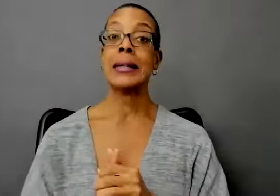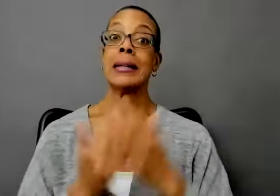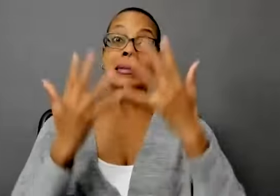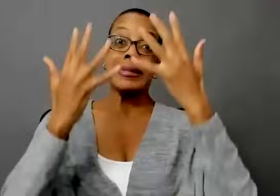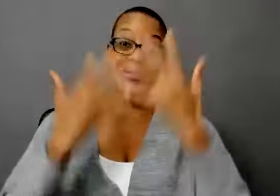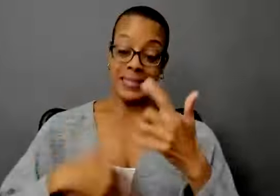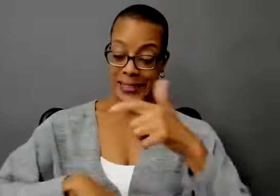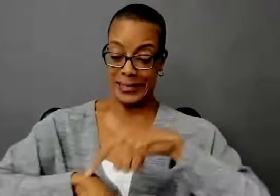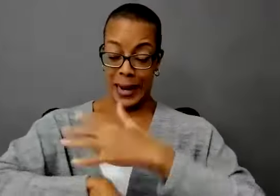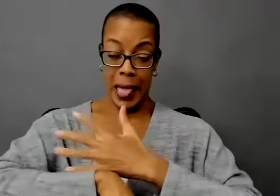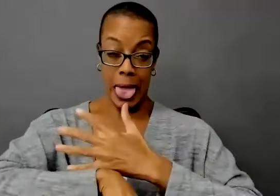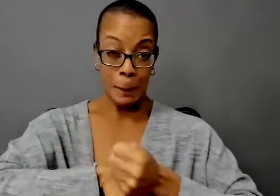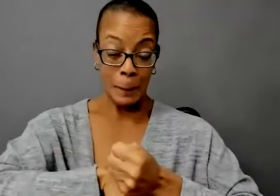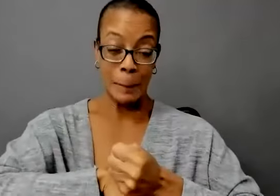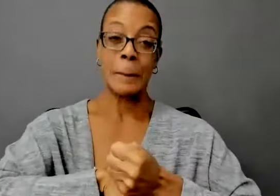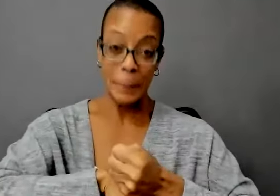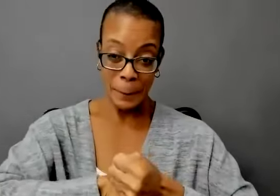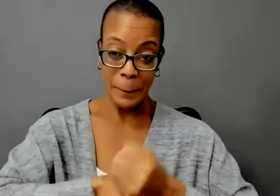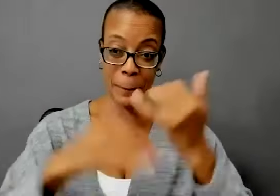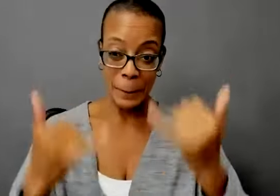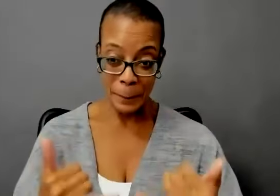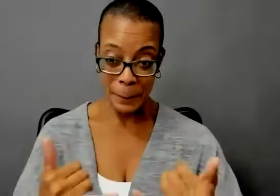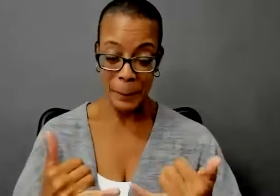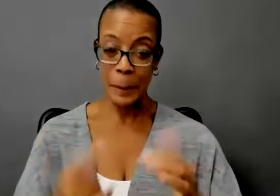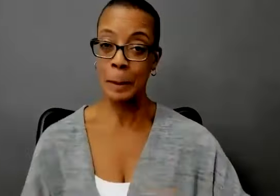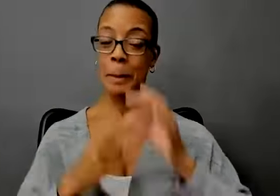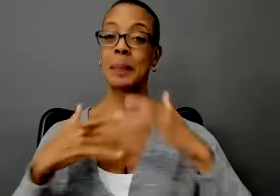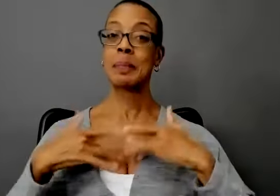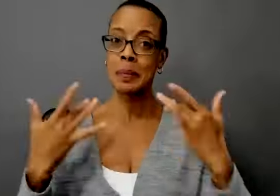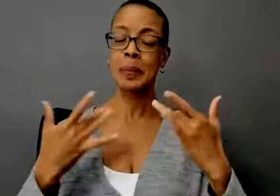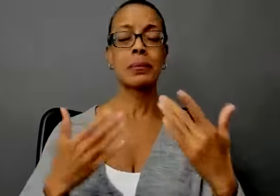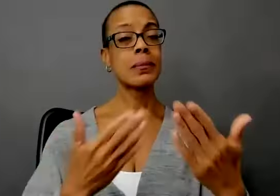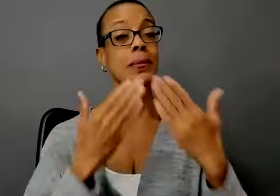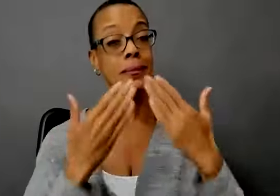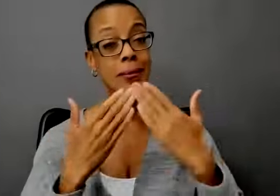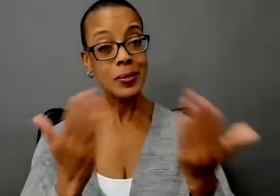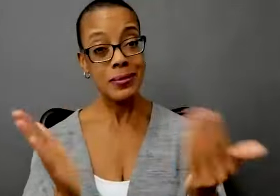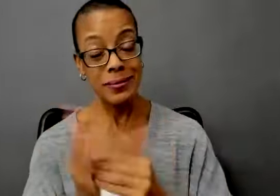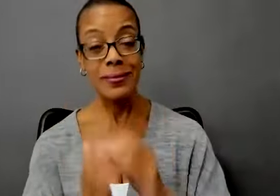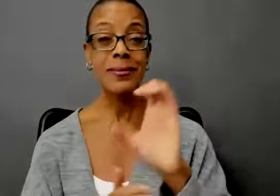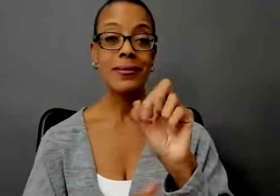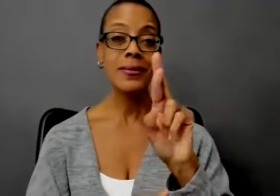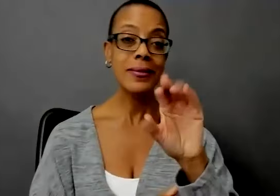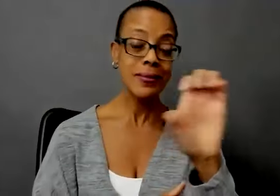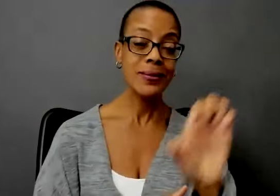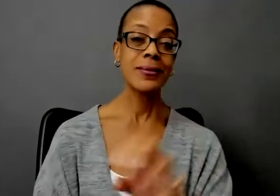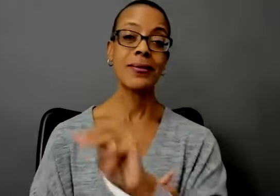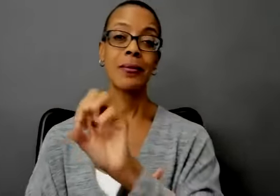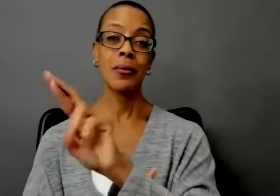time that we have for today for the special event. I really want to thank you again, Carrie and Morrell, for your time, for your expertise,